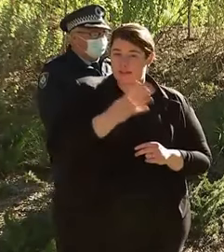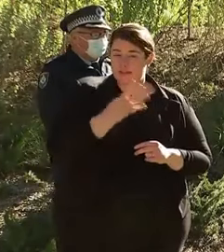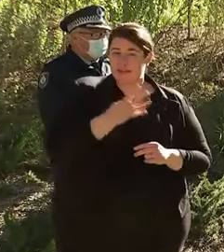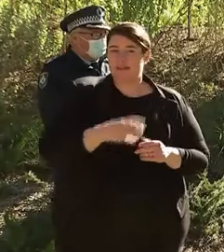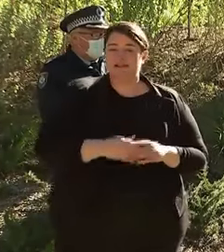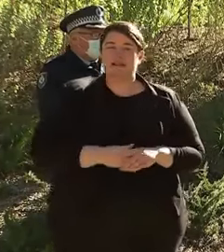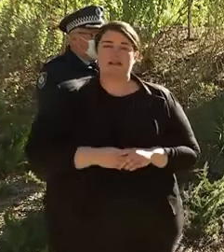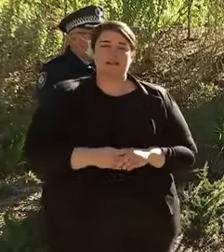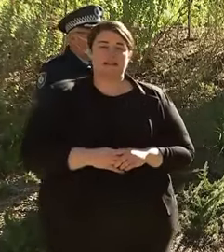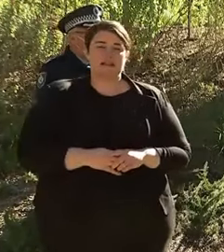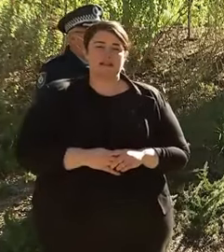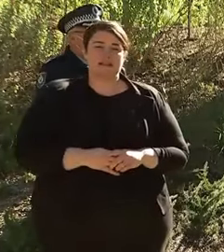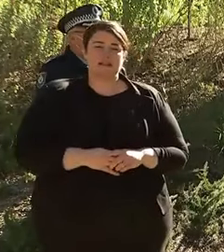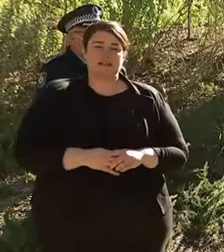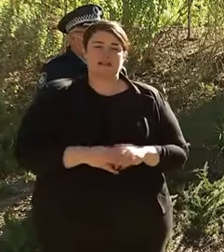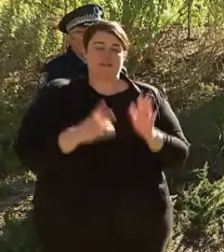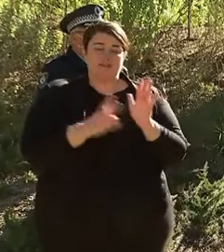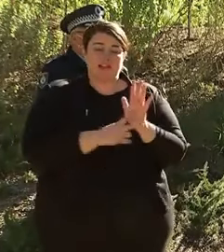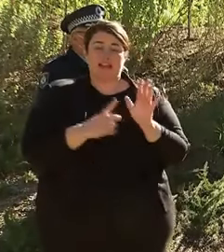And